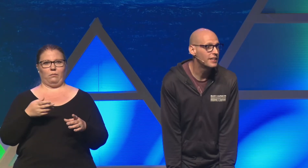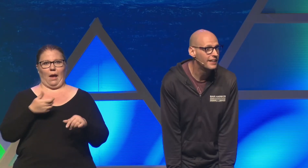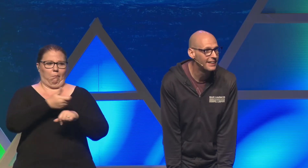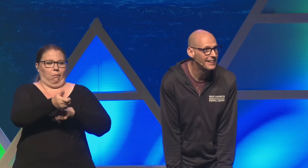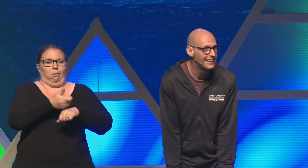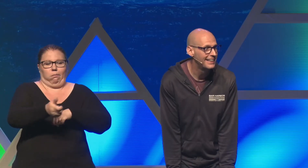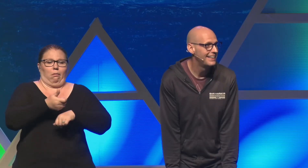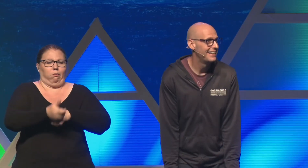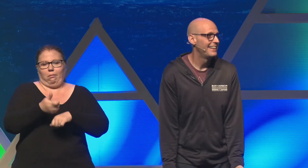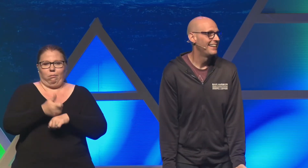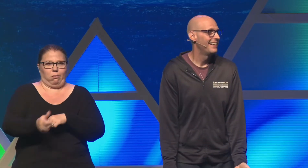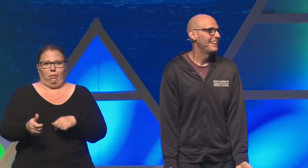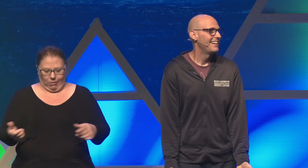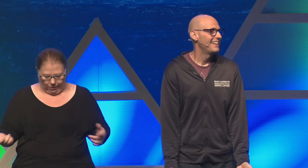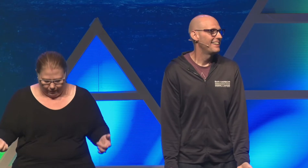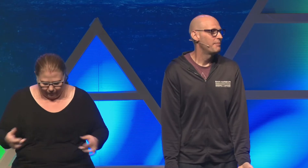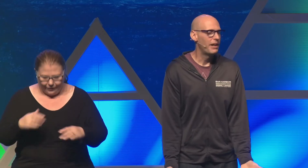sandals,